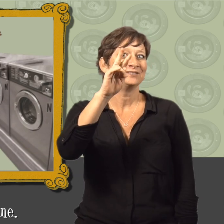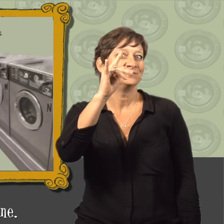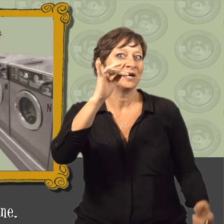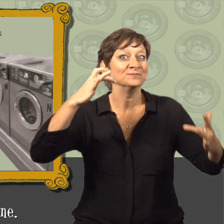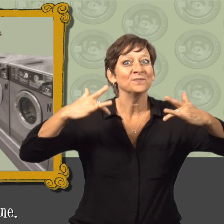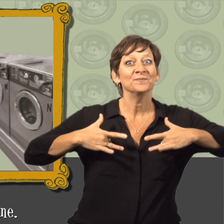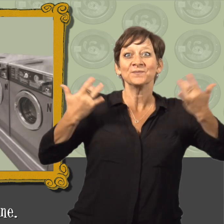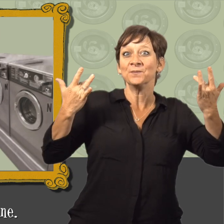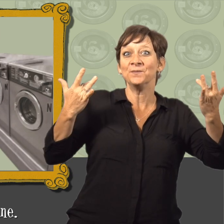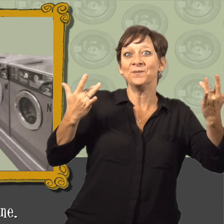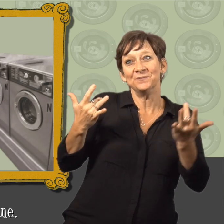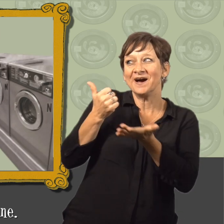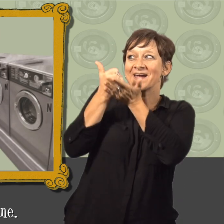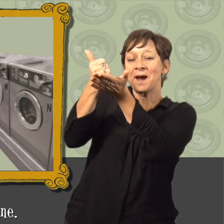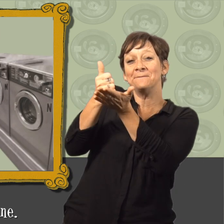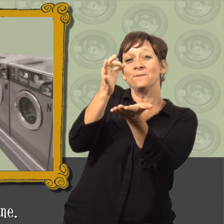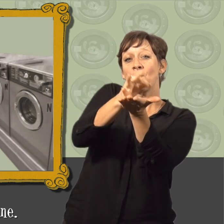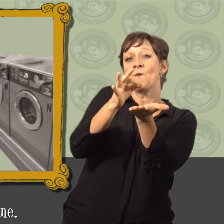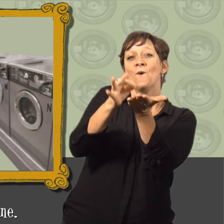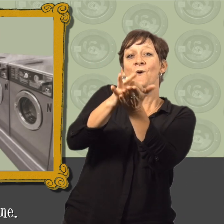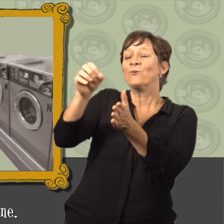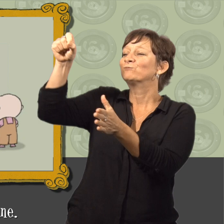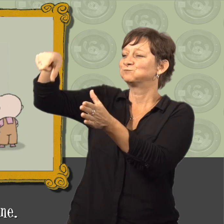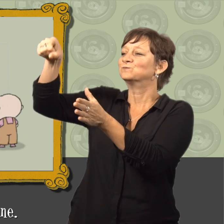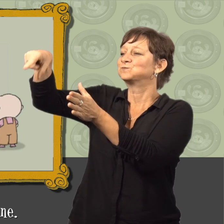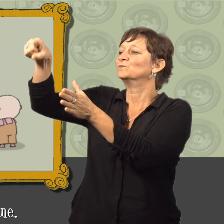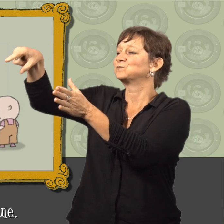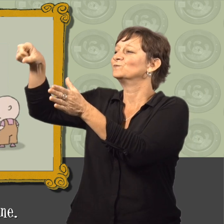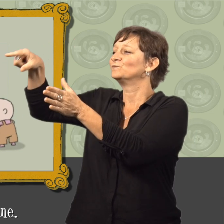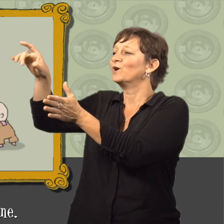She even got to put the money into the machine